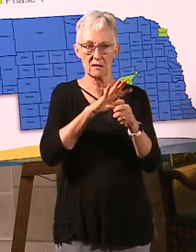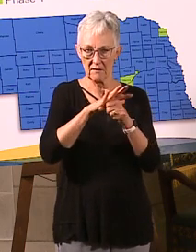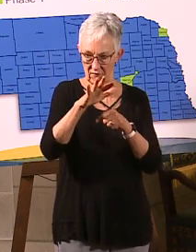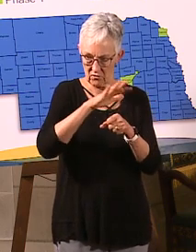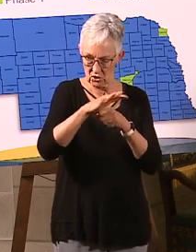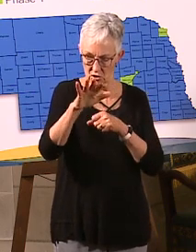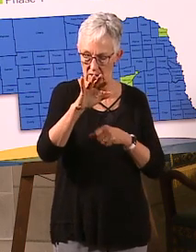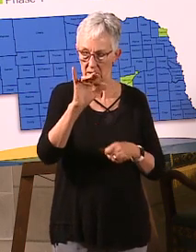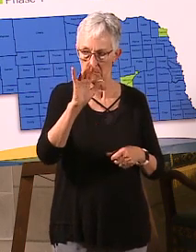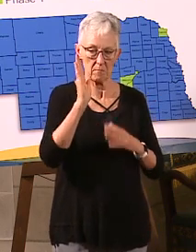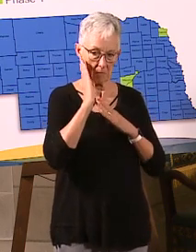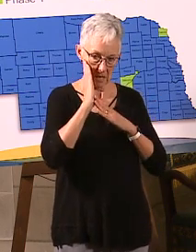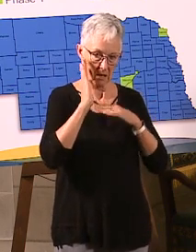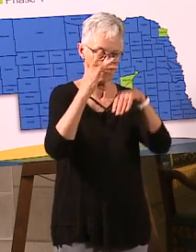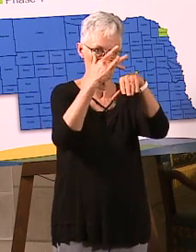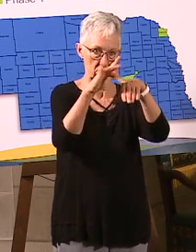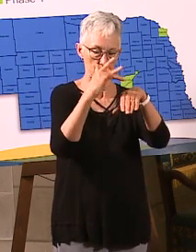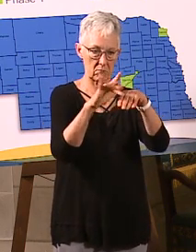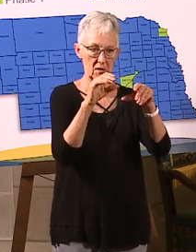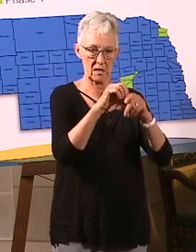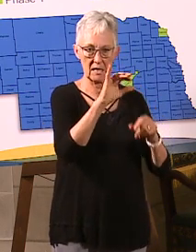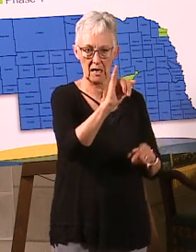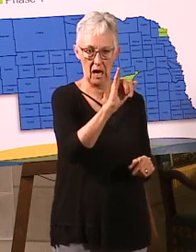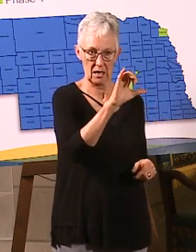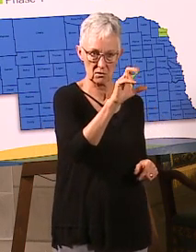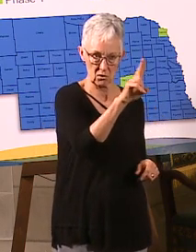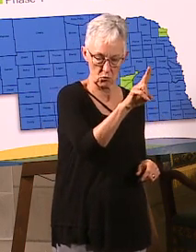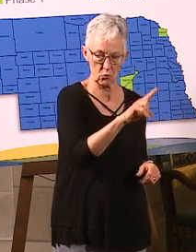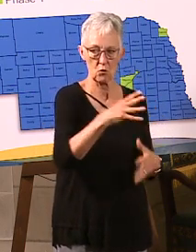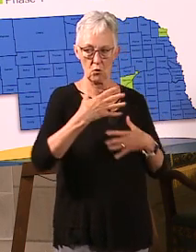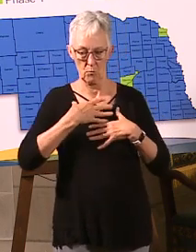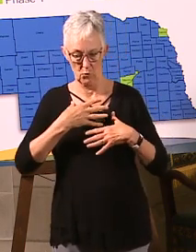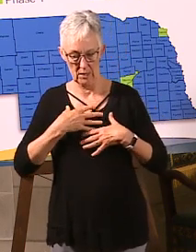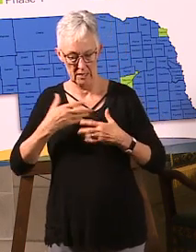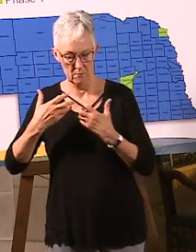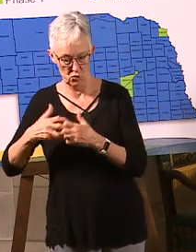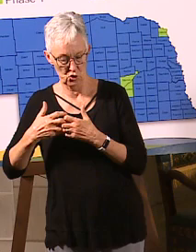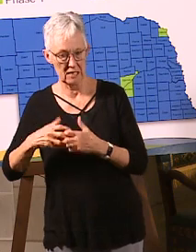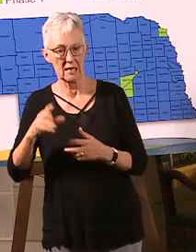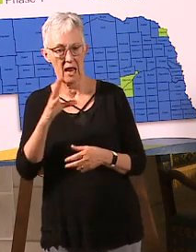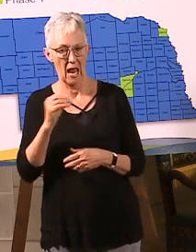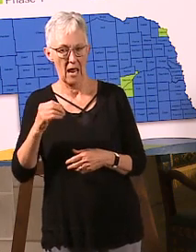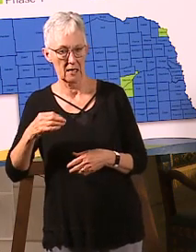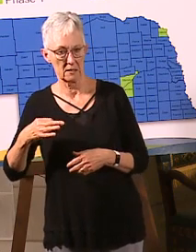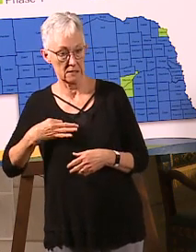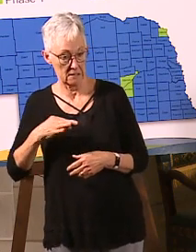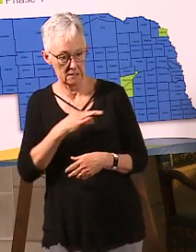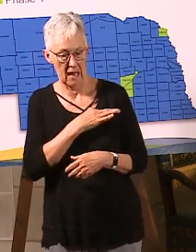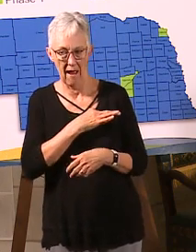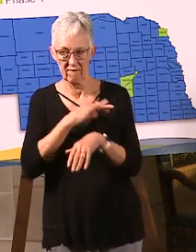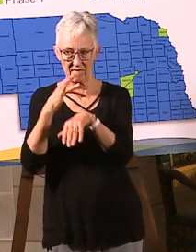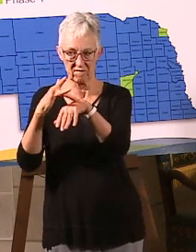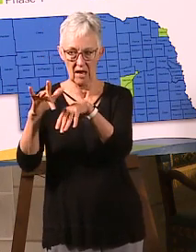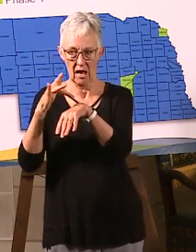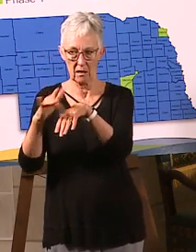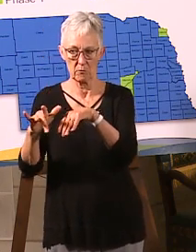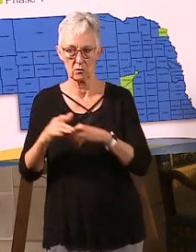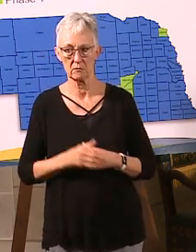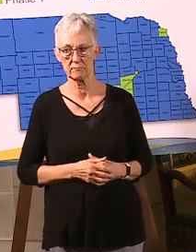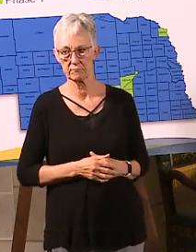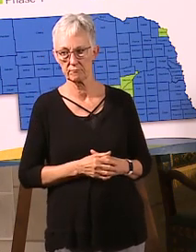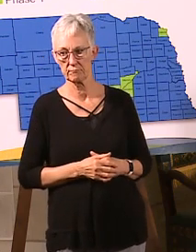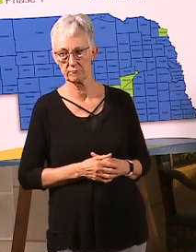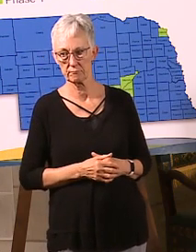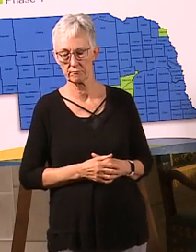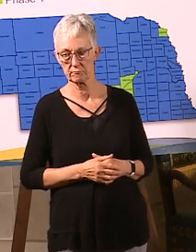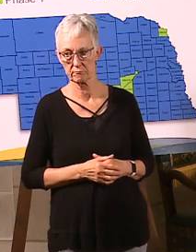that ICU bed, and do have that ventilator and staffing availability. And that's what I do every day. So. That's happening right now. Are you